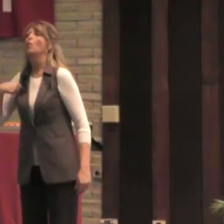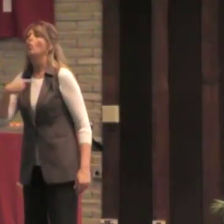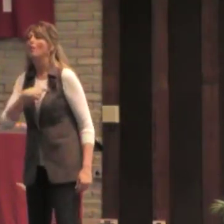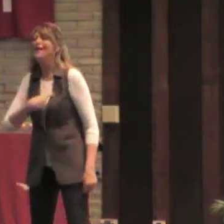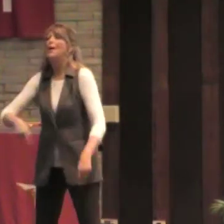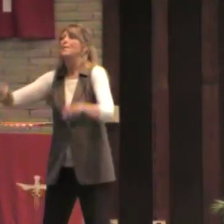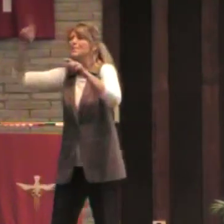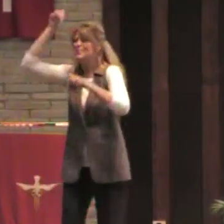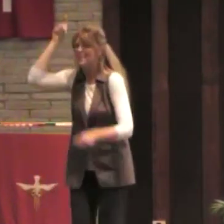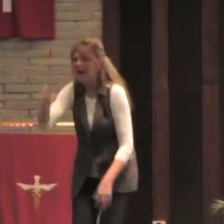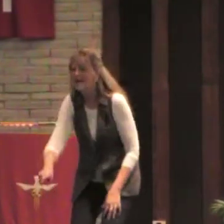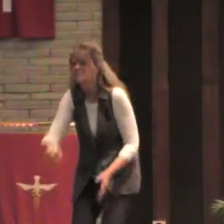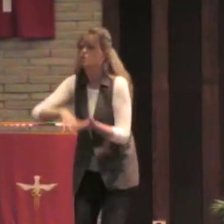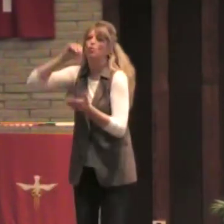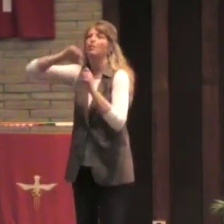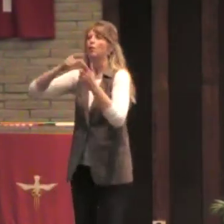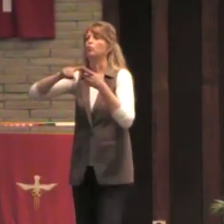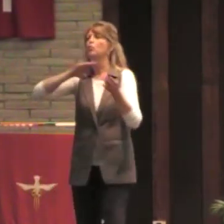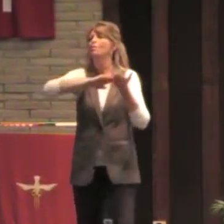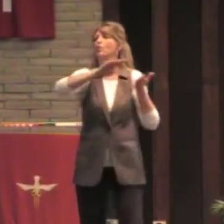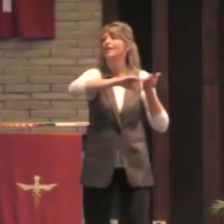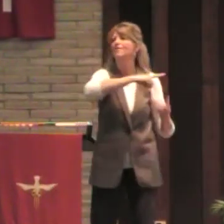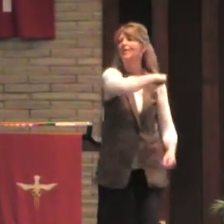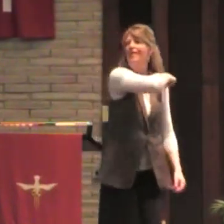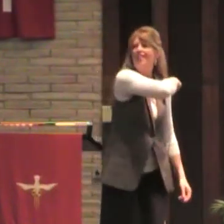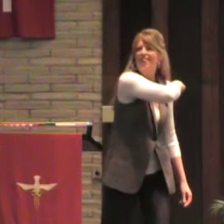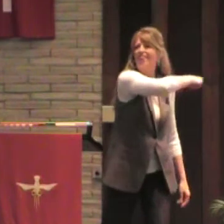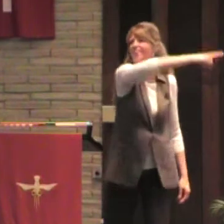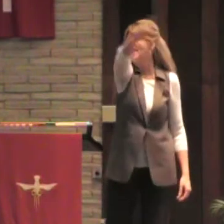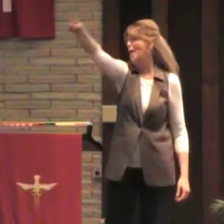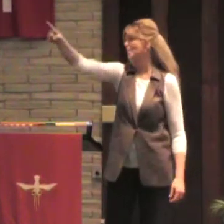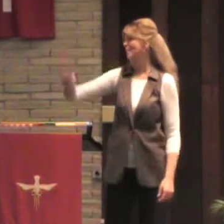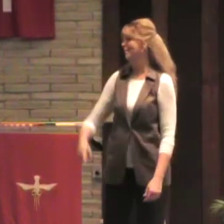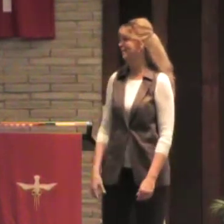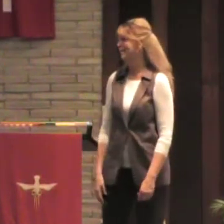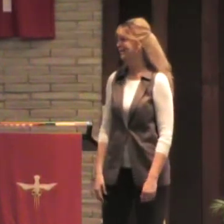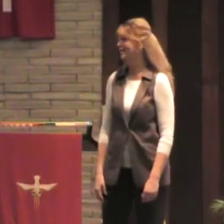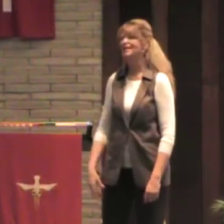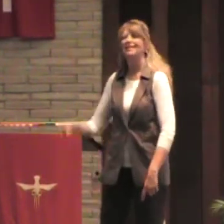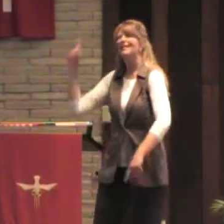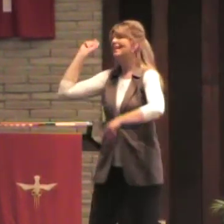to be forgiven. Well, then we must learn how to forgive them.